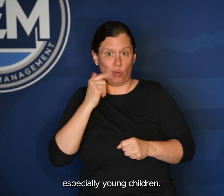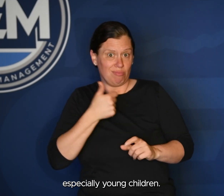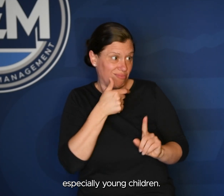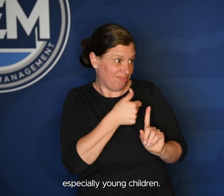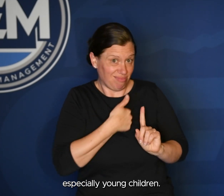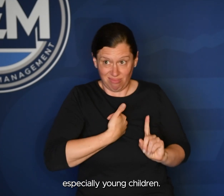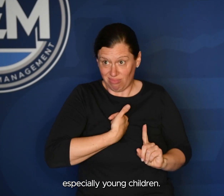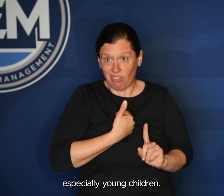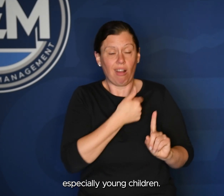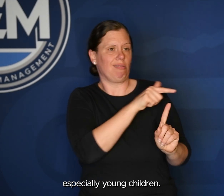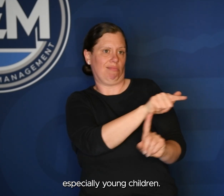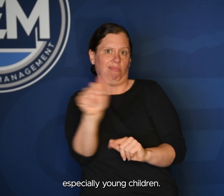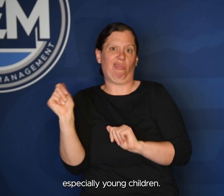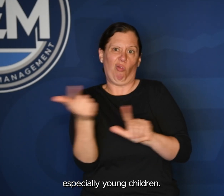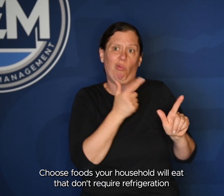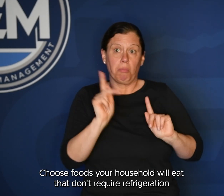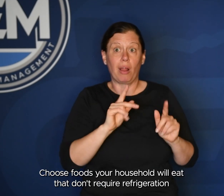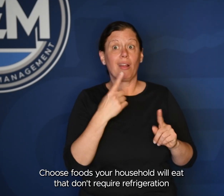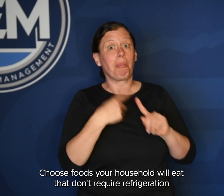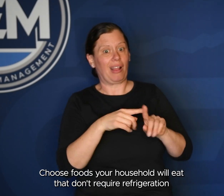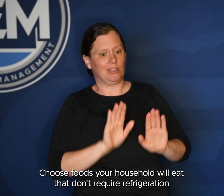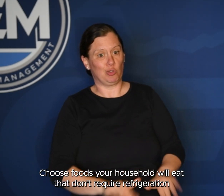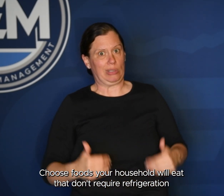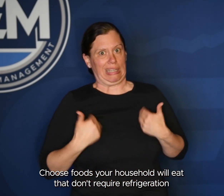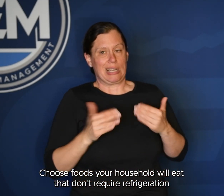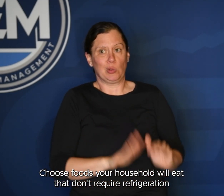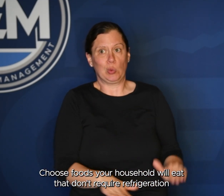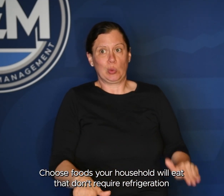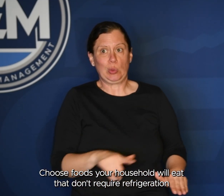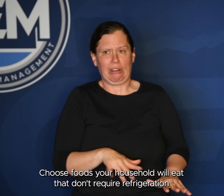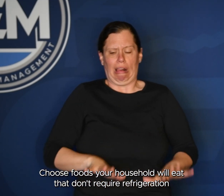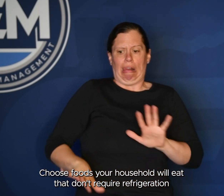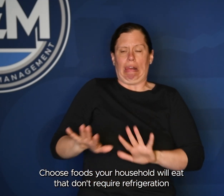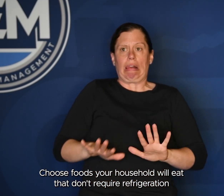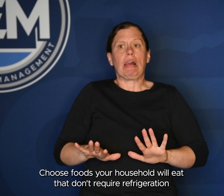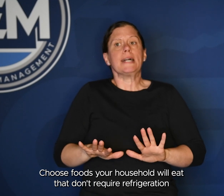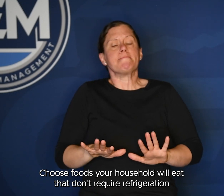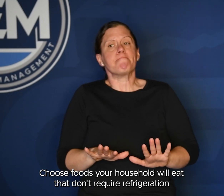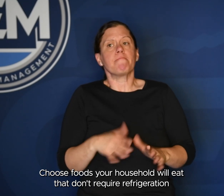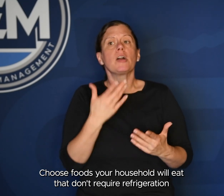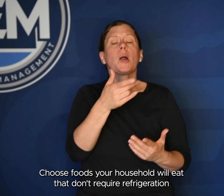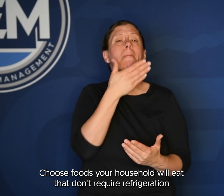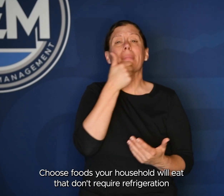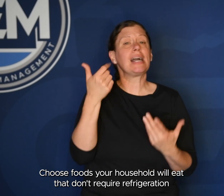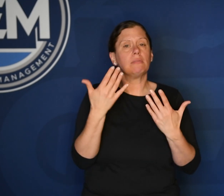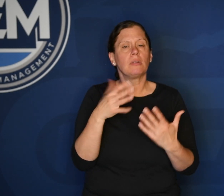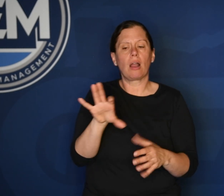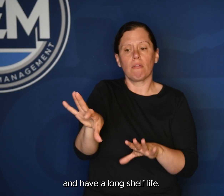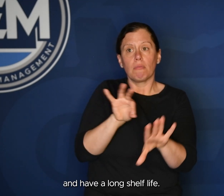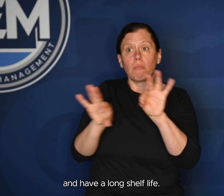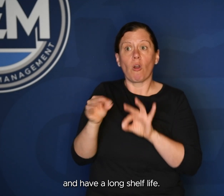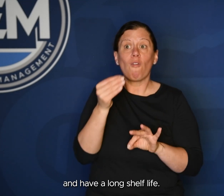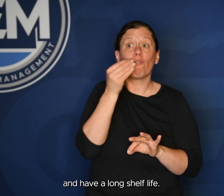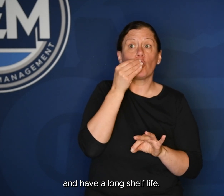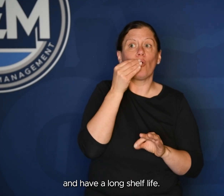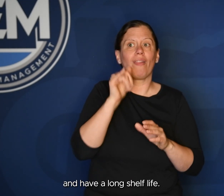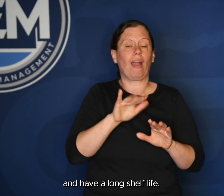young children. Choose foods your household will eat that don't require refrigeration and have a long shelf life.